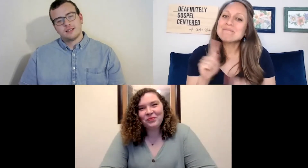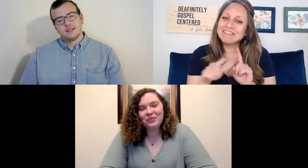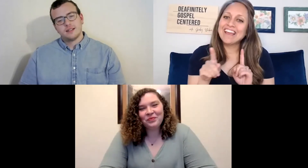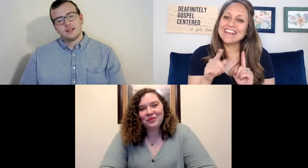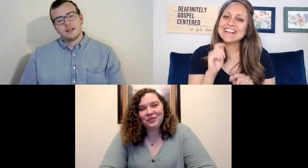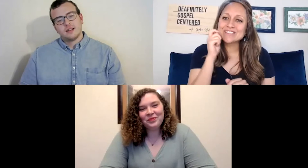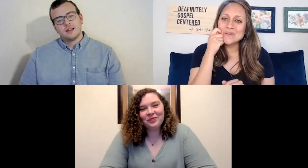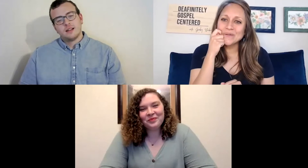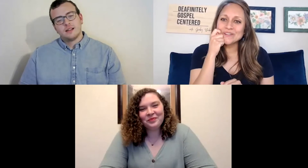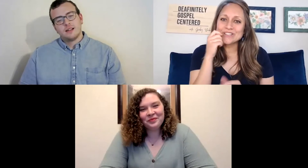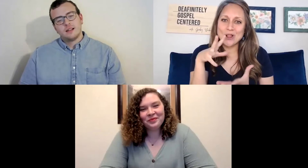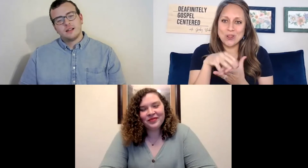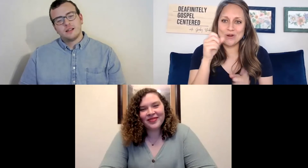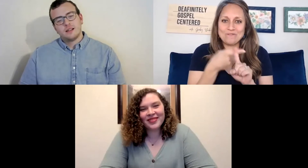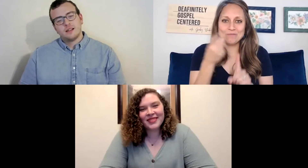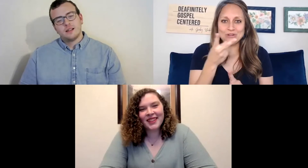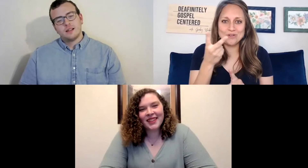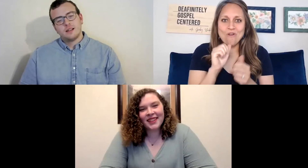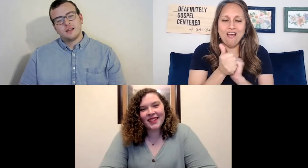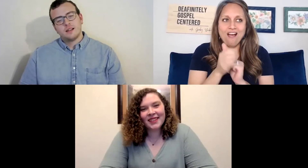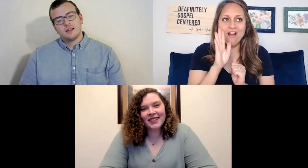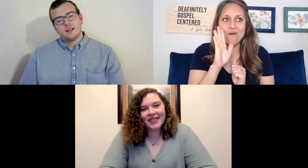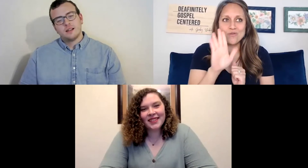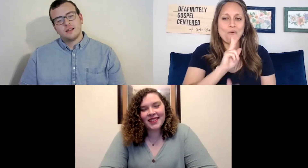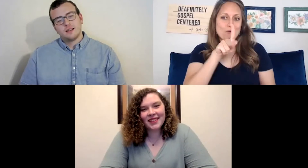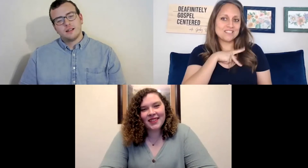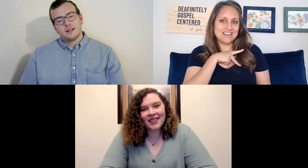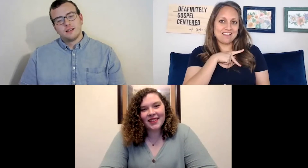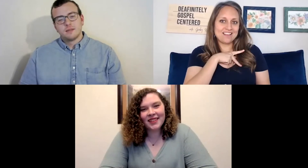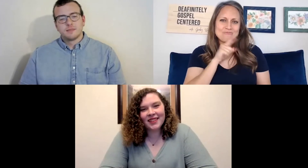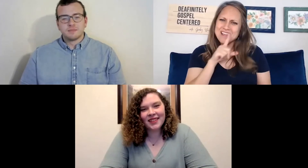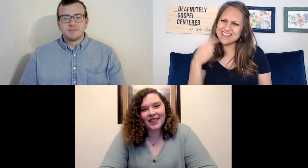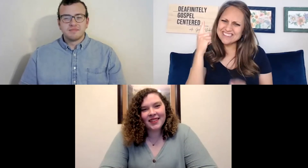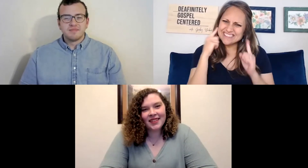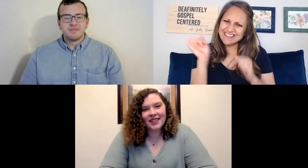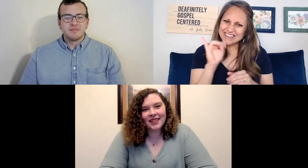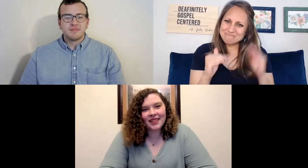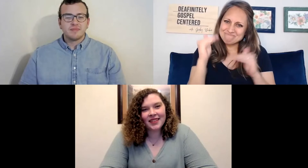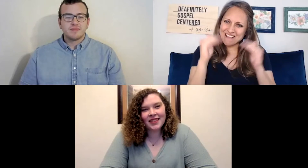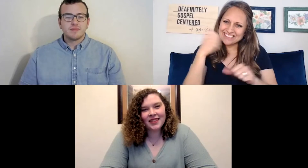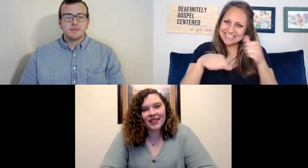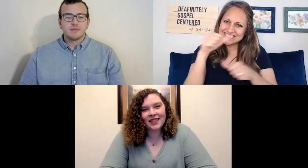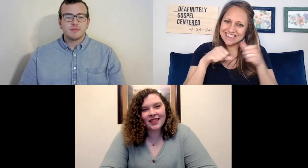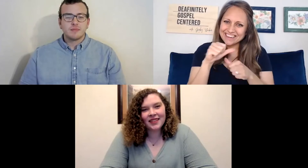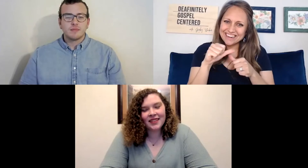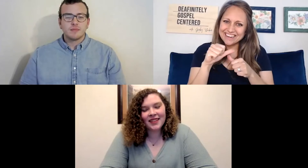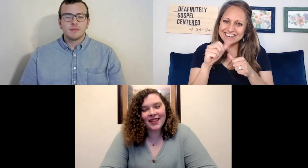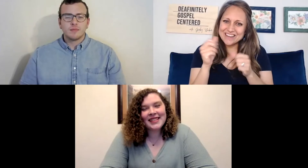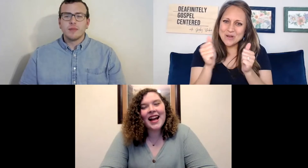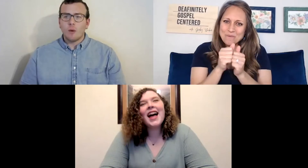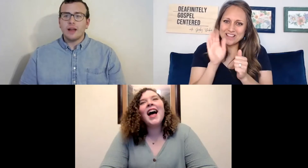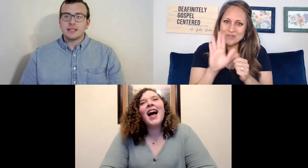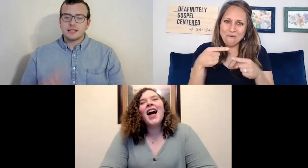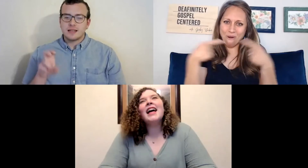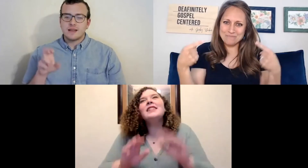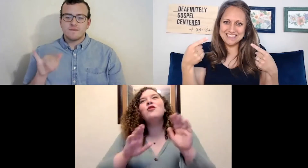I will say, though, I think it's just cool to learn from the two of you how your personality really does balance out